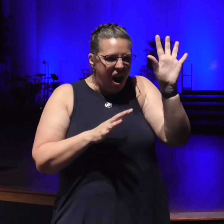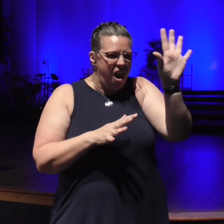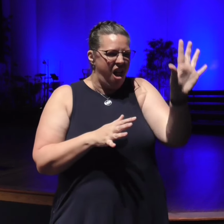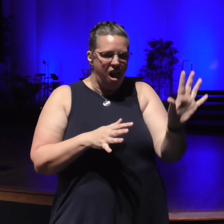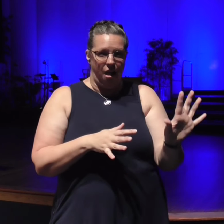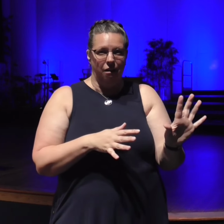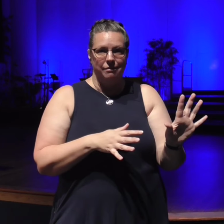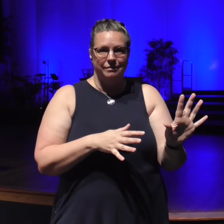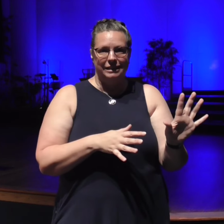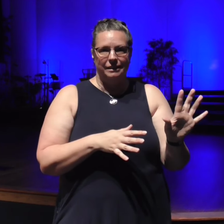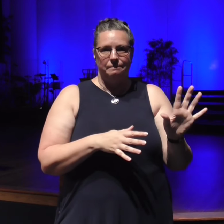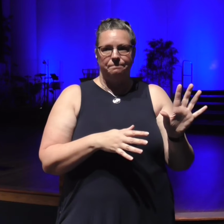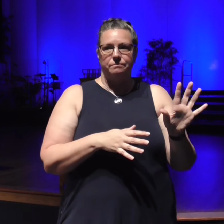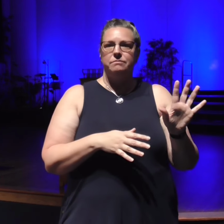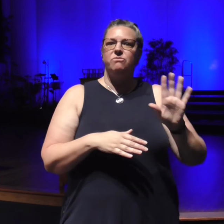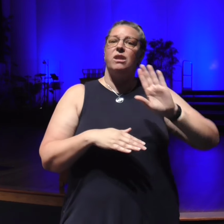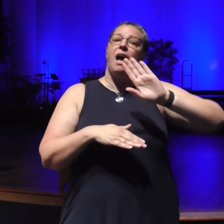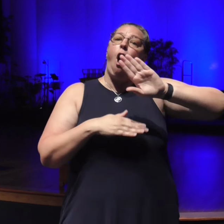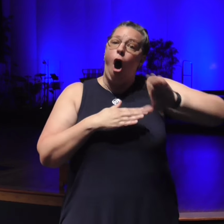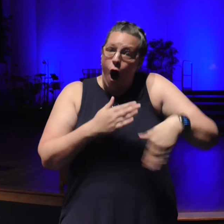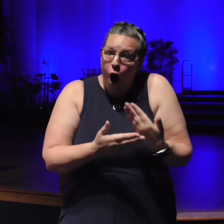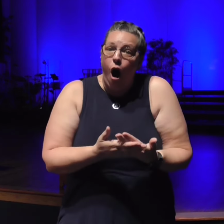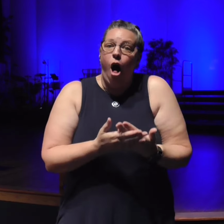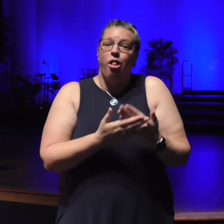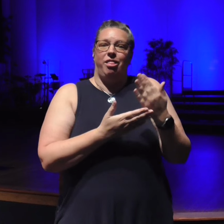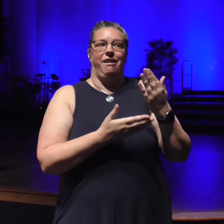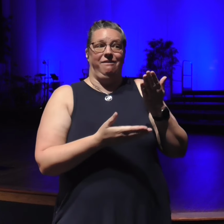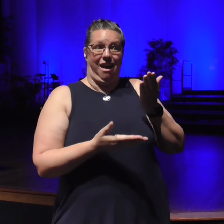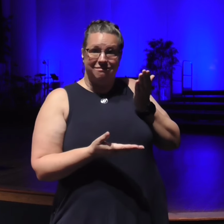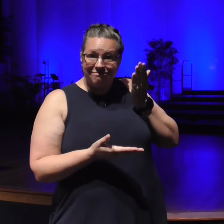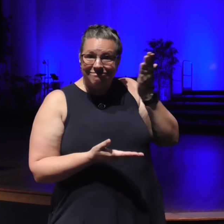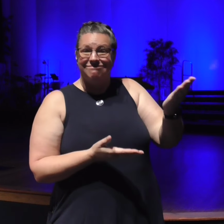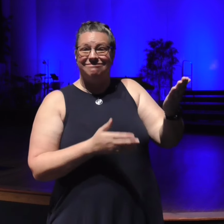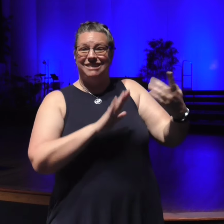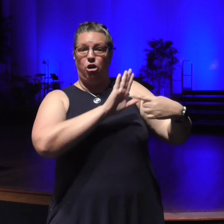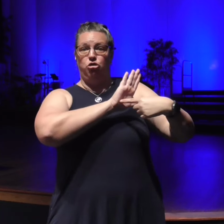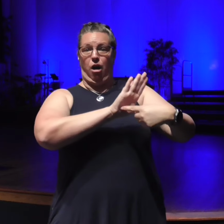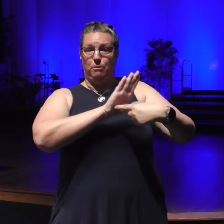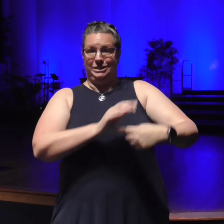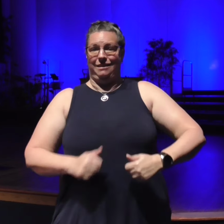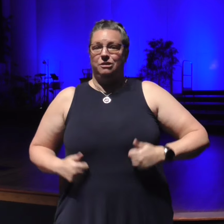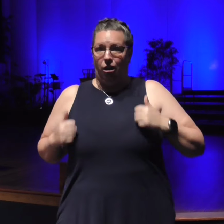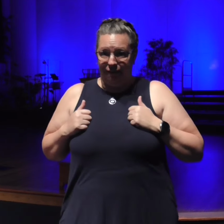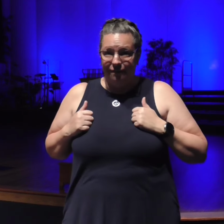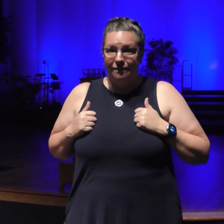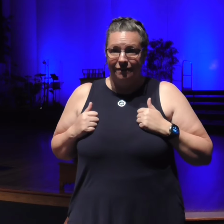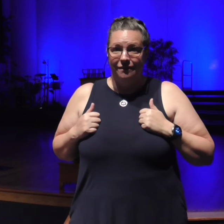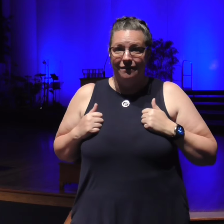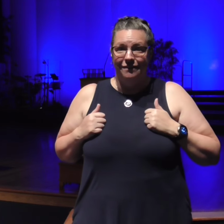of that is what our lives represent. The lovely, lovely